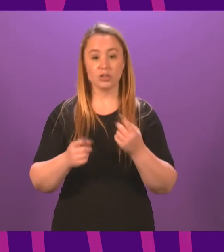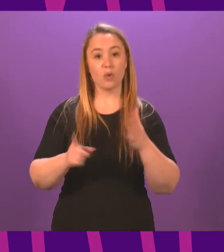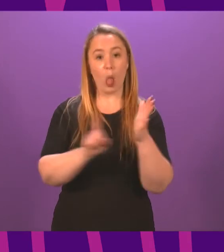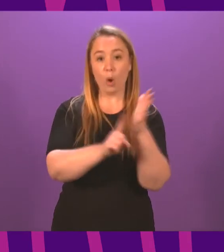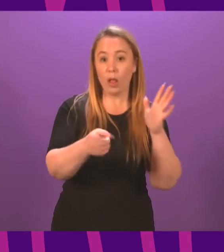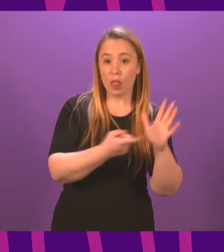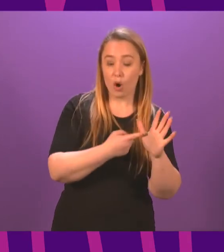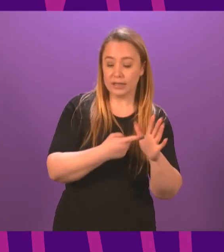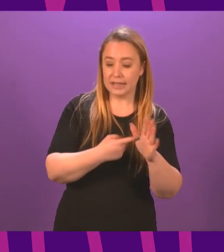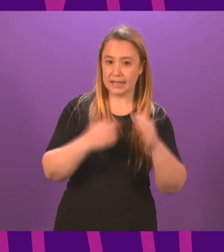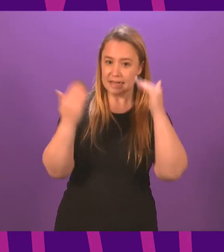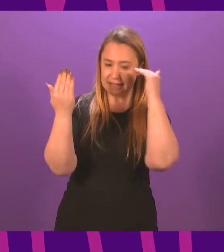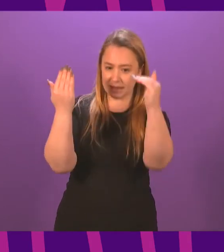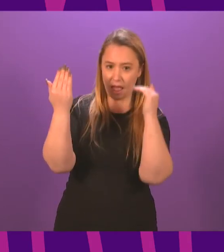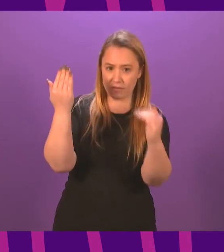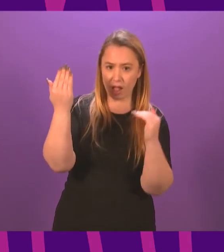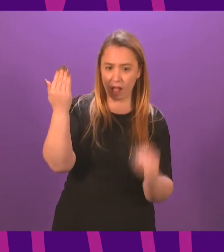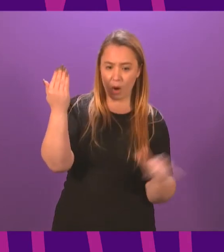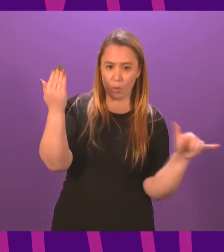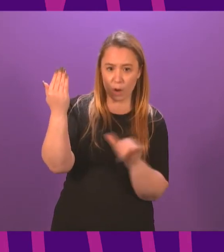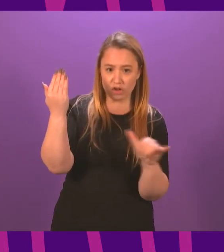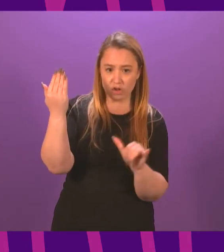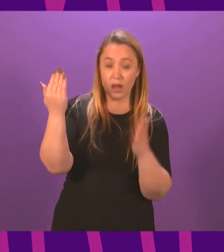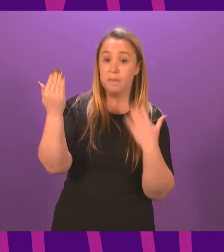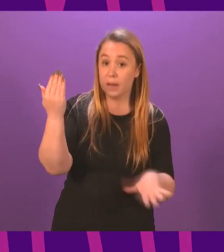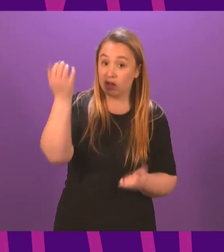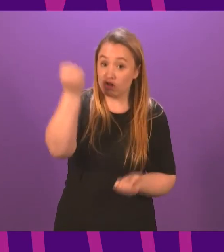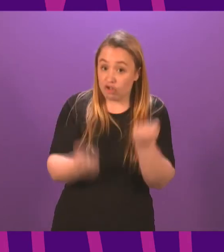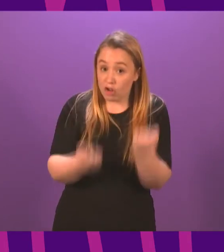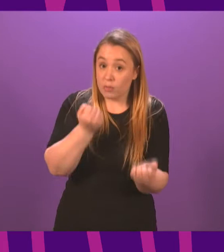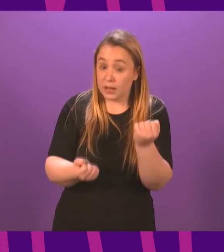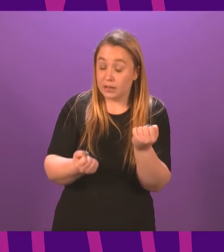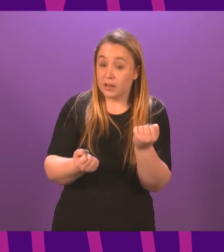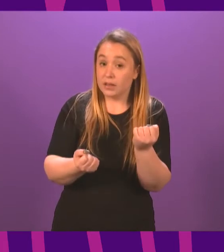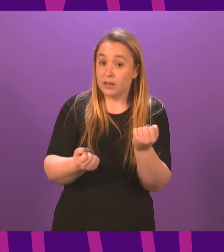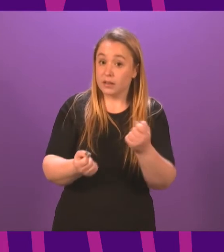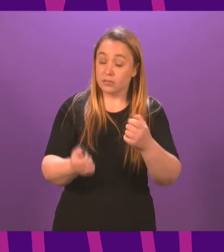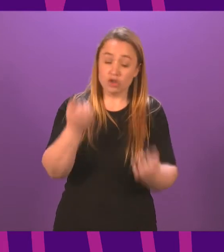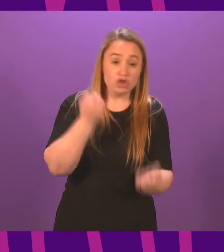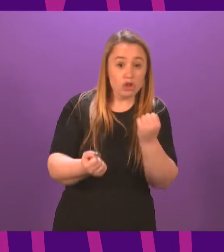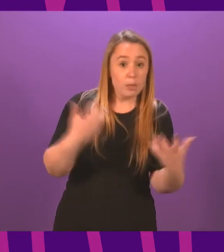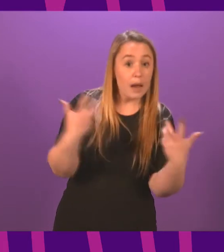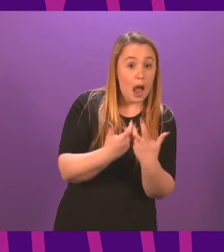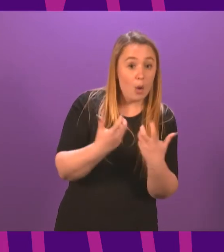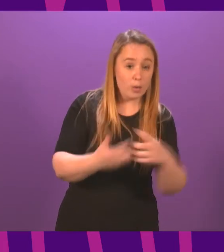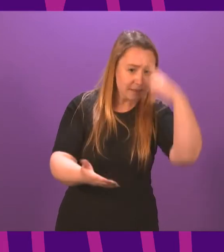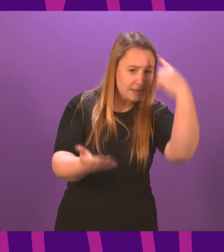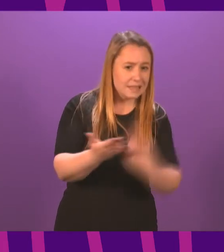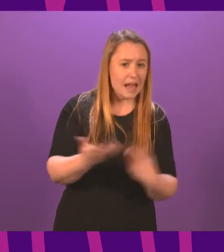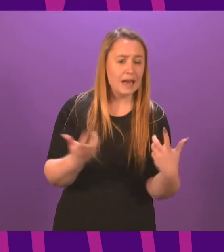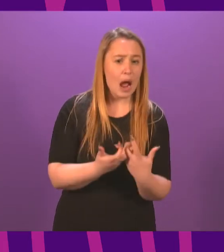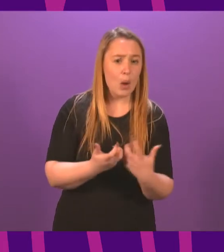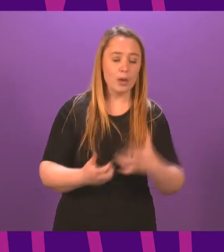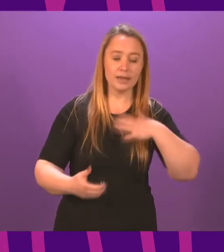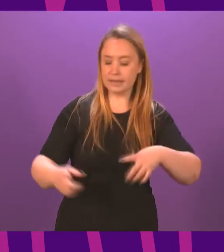authority area is placed was a judgment, as she tells us it is, and judgment must combine with the hard